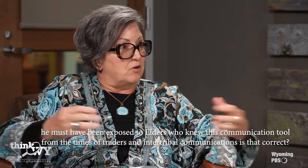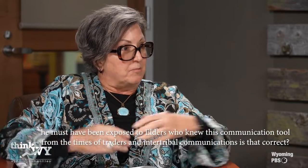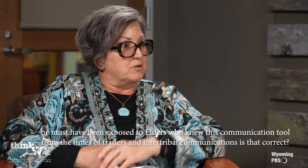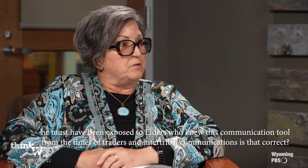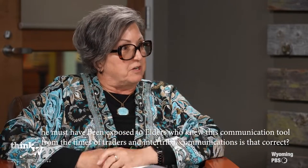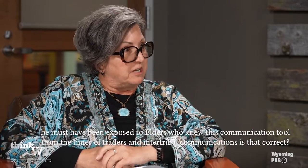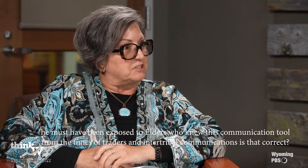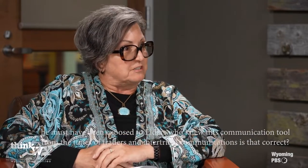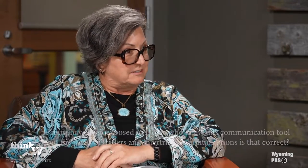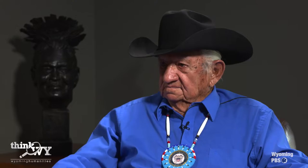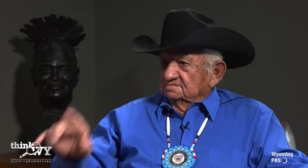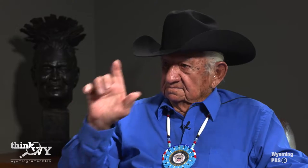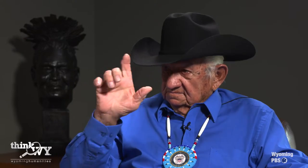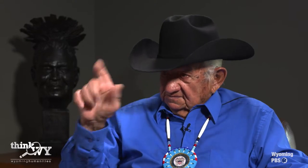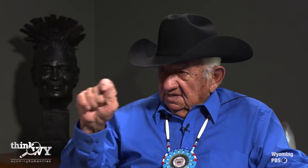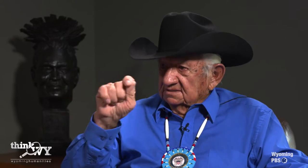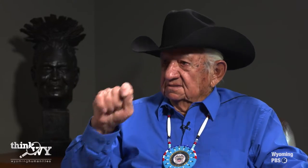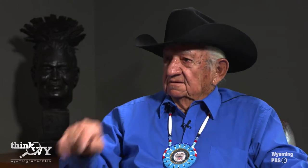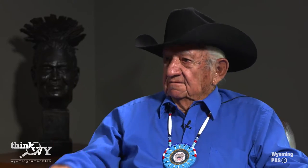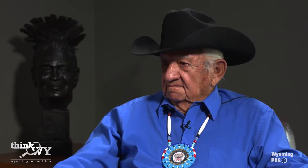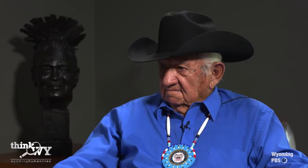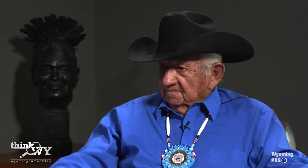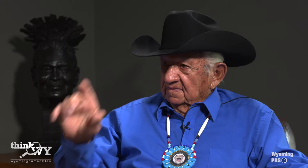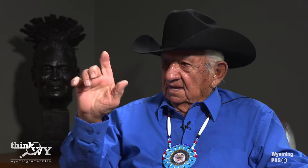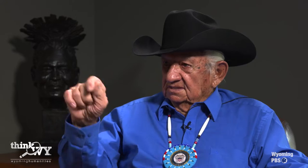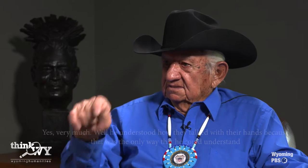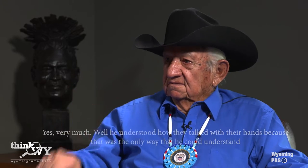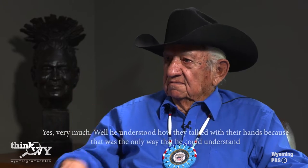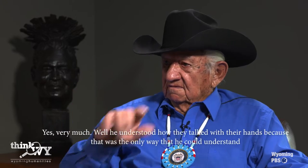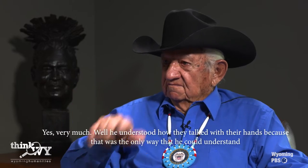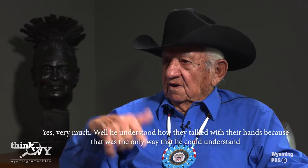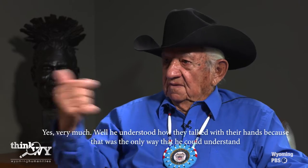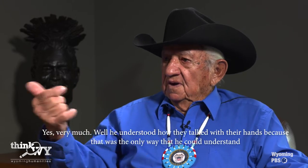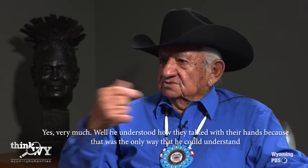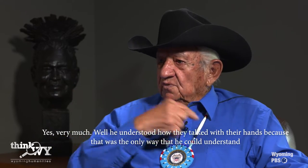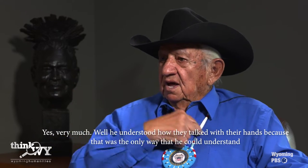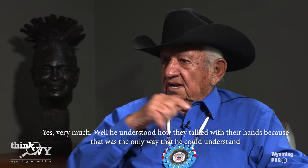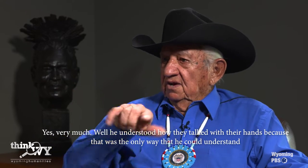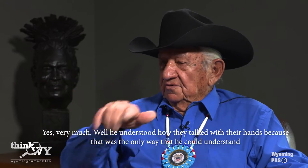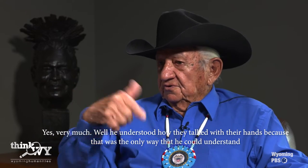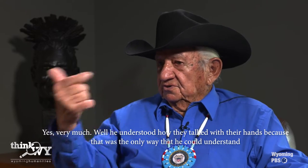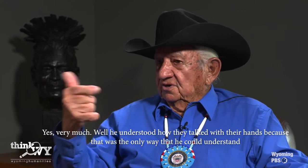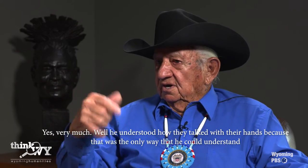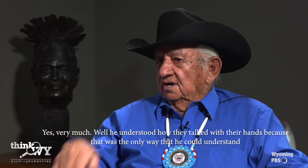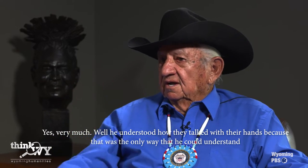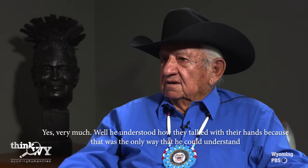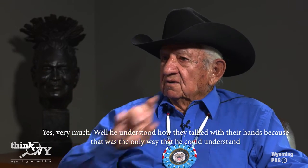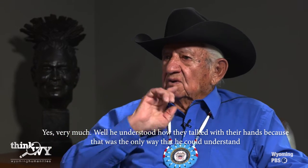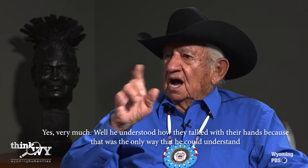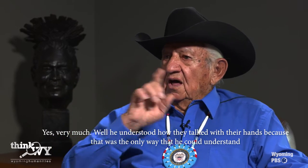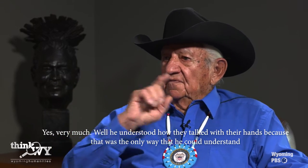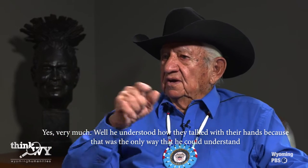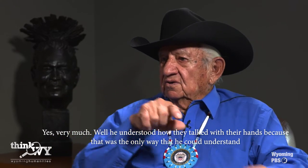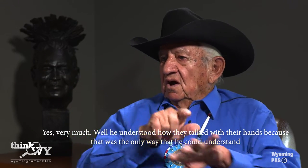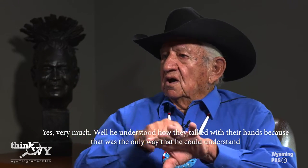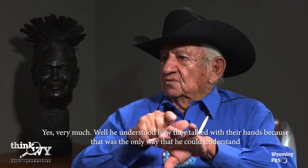intertribal communications, is that correct? Yes. Yes. So very much well, he understood how they talked with